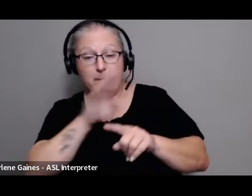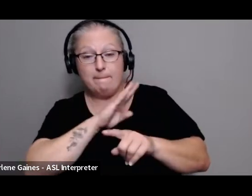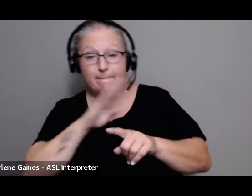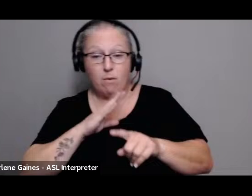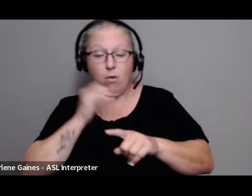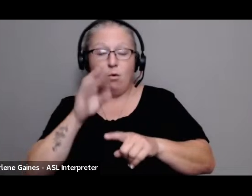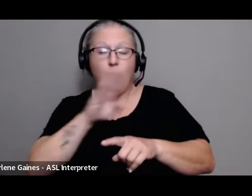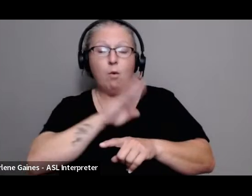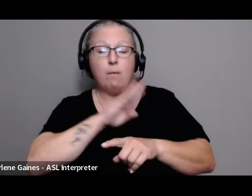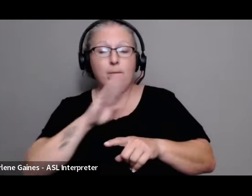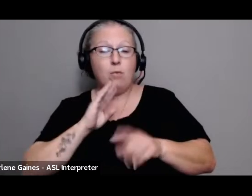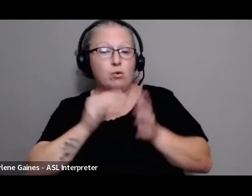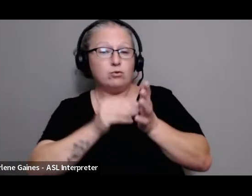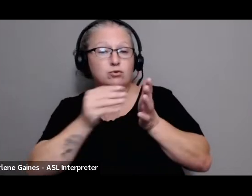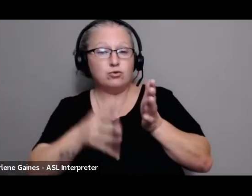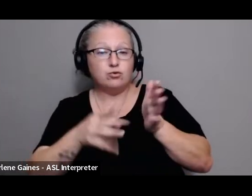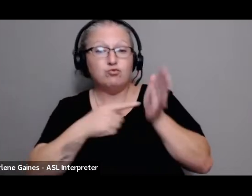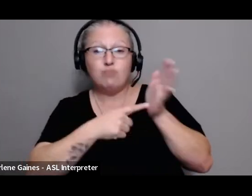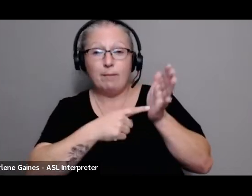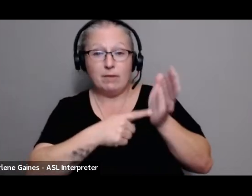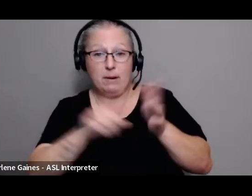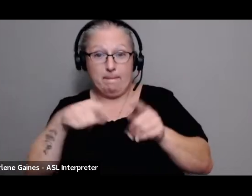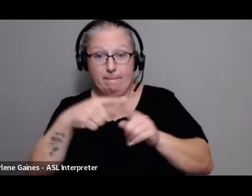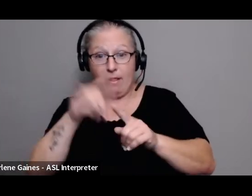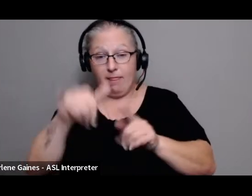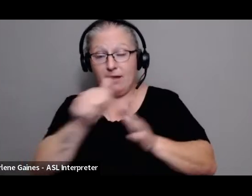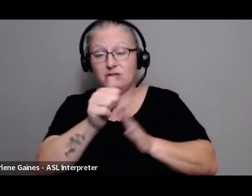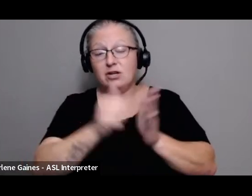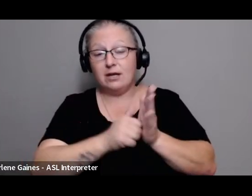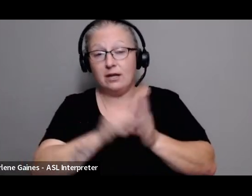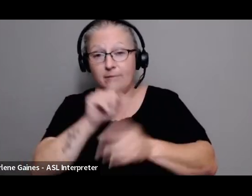board reps in respect to the agenda?